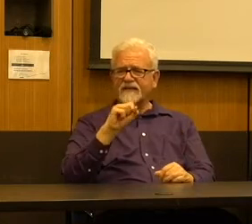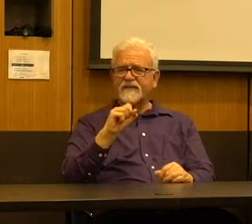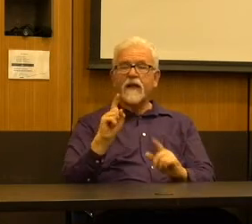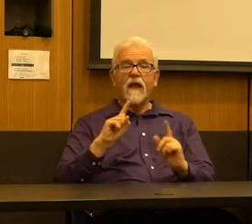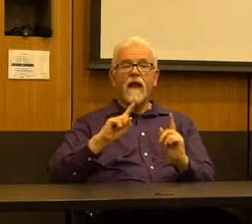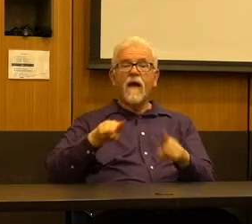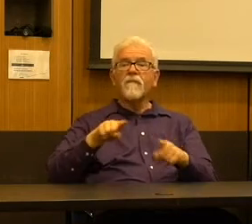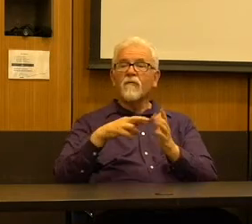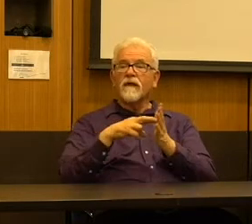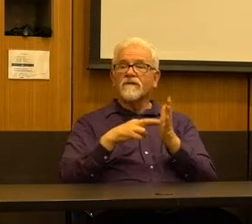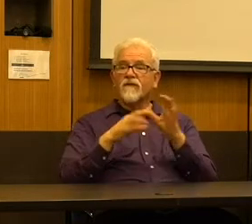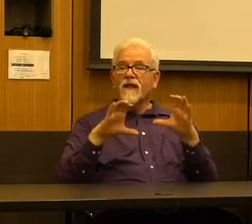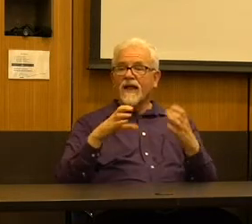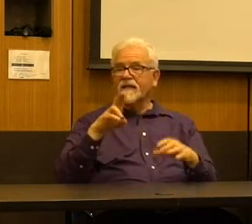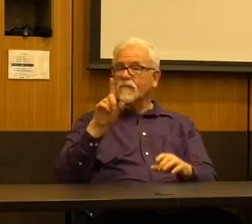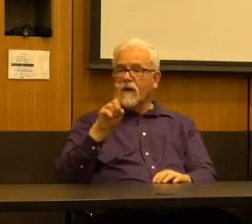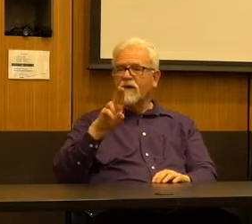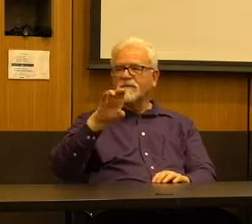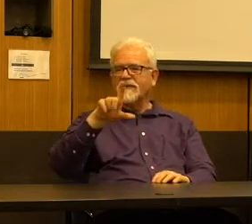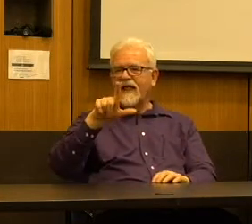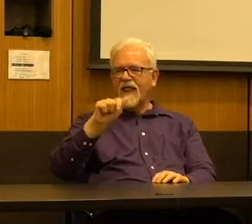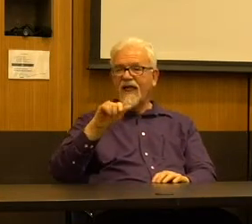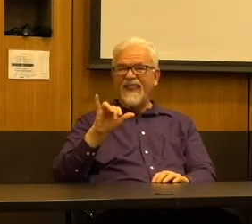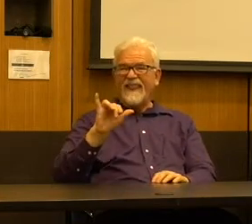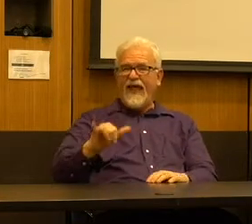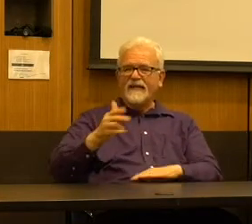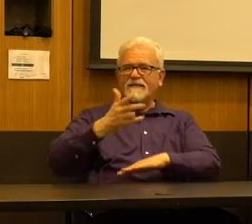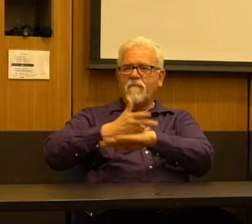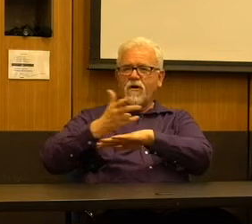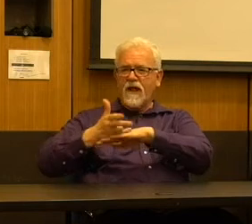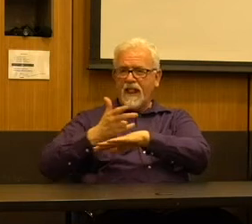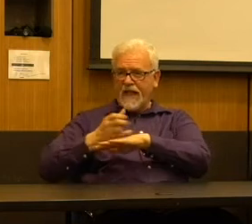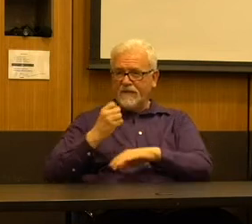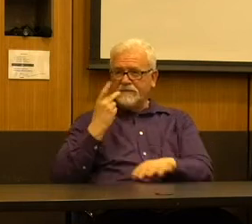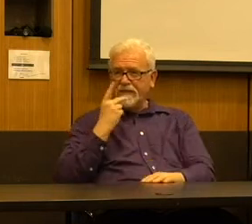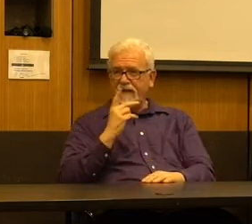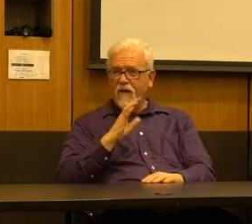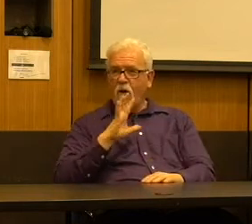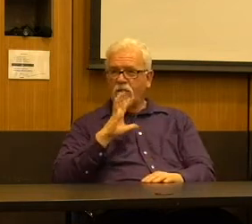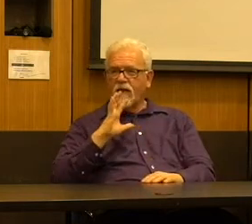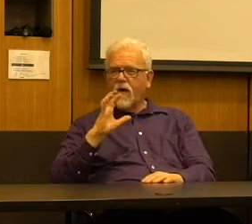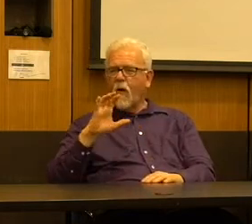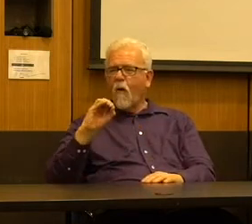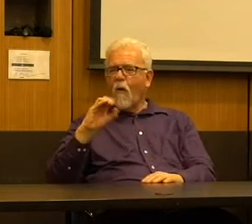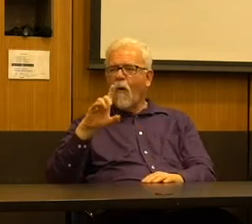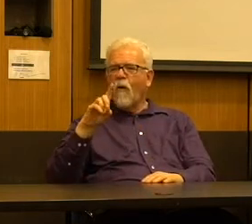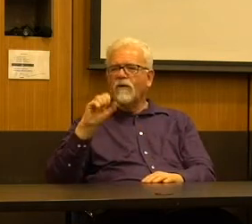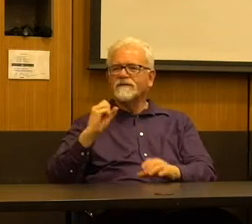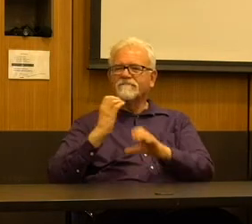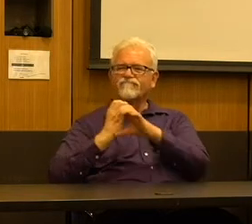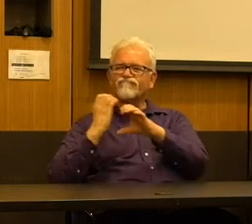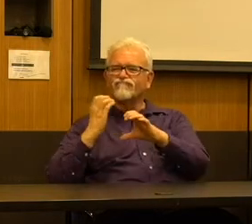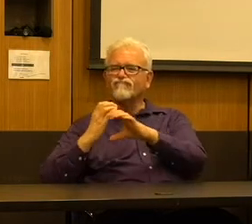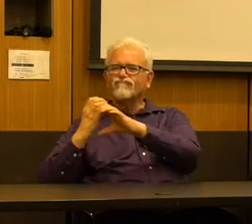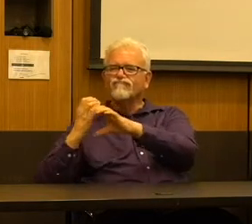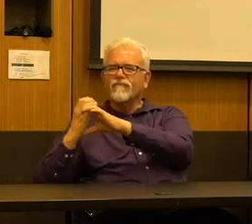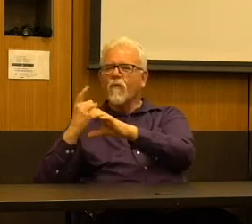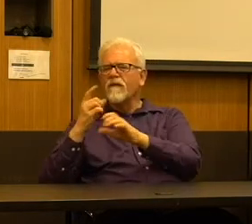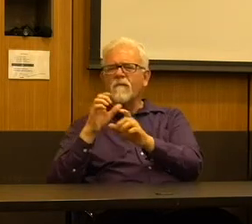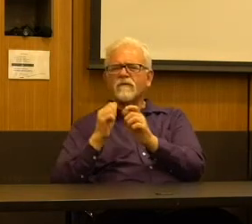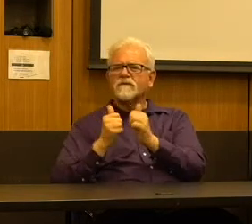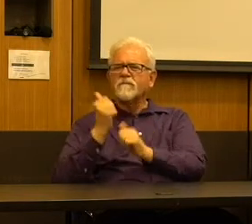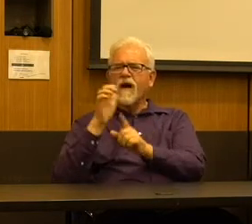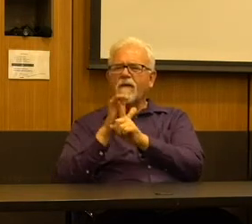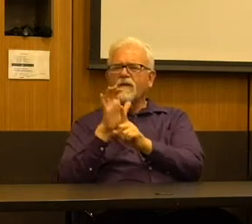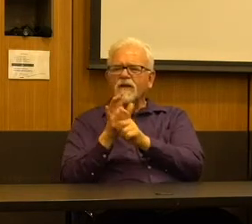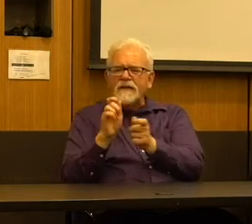for classes at UCLA. That's the parking lot. Can you guys see all the Oldsmobiles? That was one of the most popular retrofitted cars given